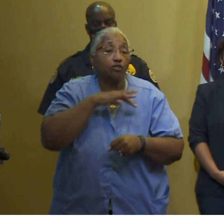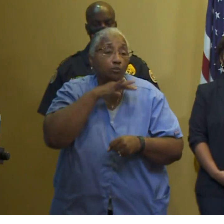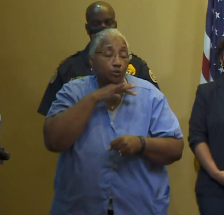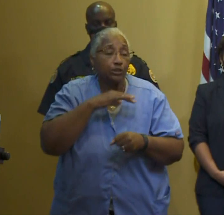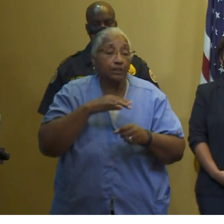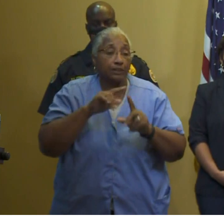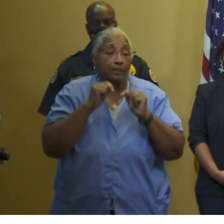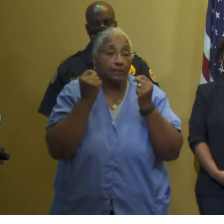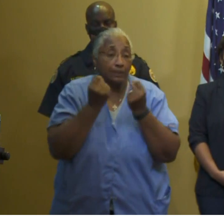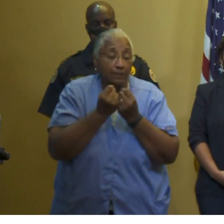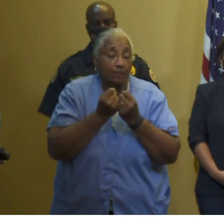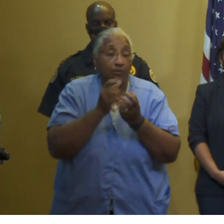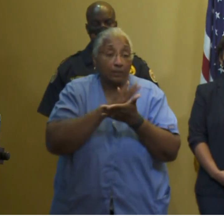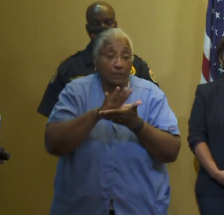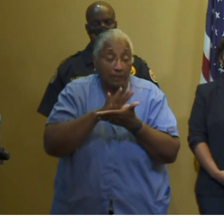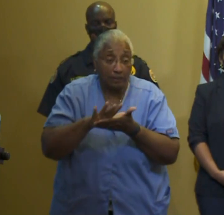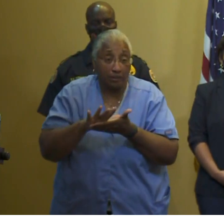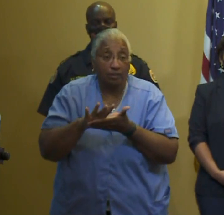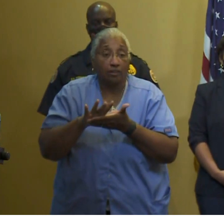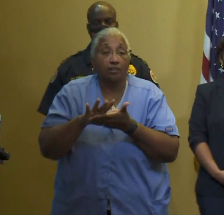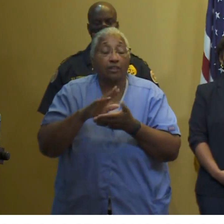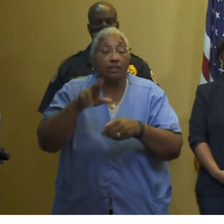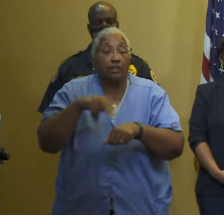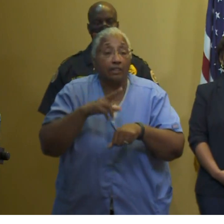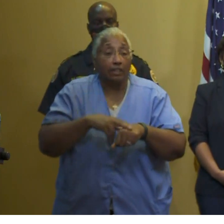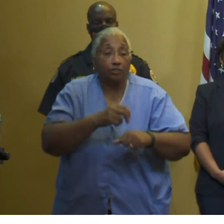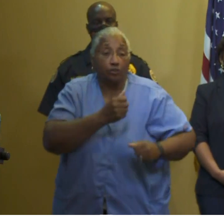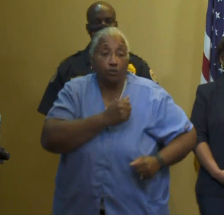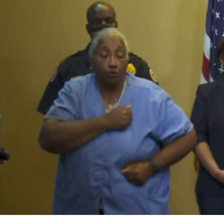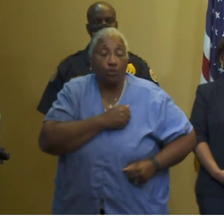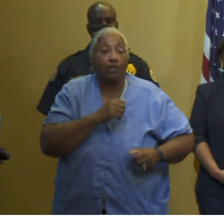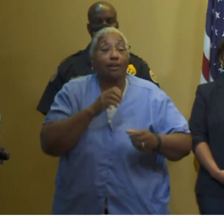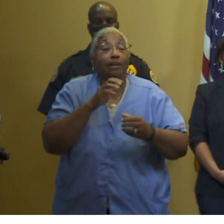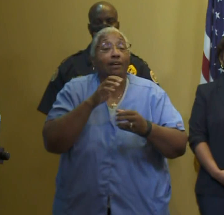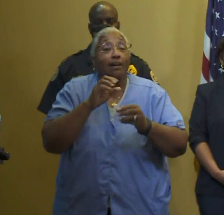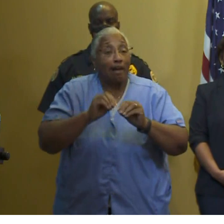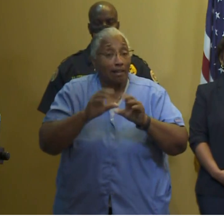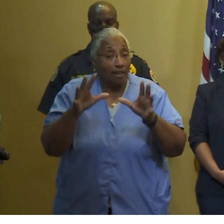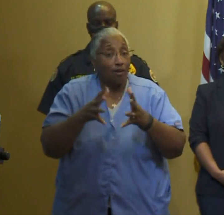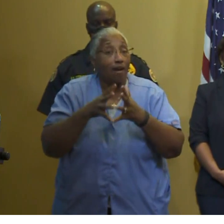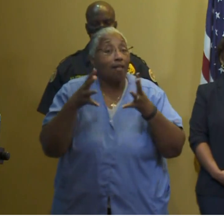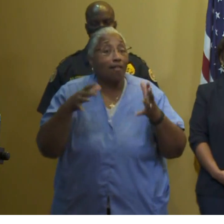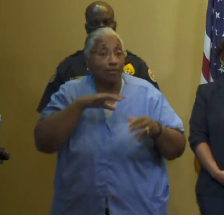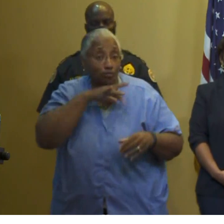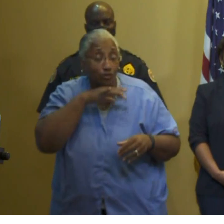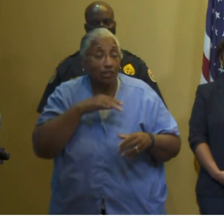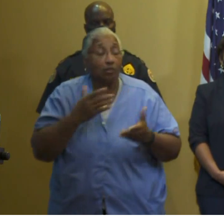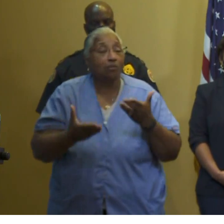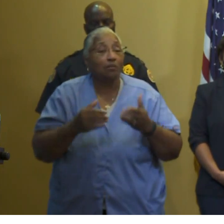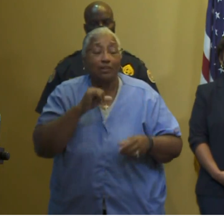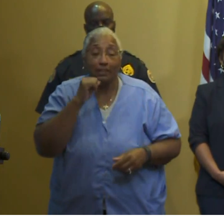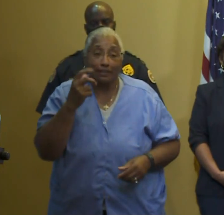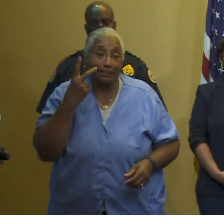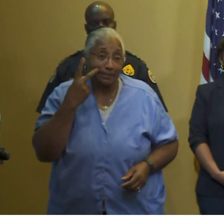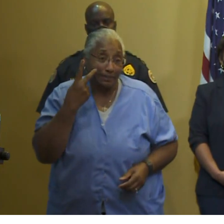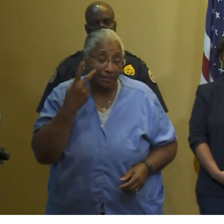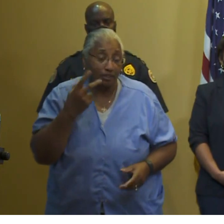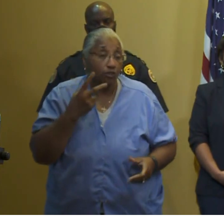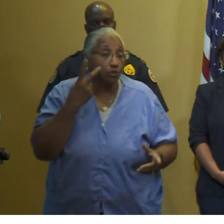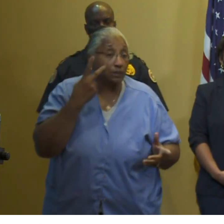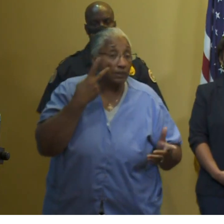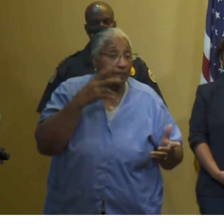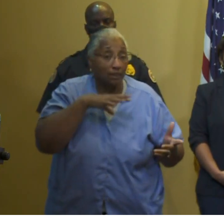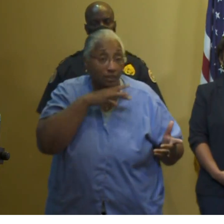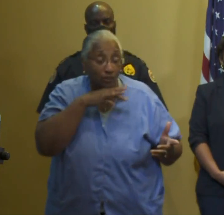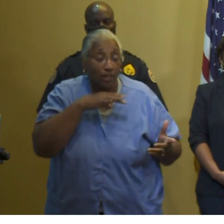parkways, sanitation, the National Guard have cleared a substantial amount of debris. So you may not see the debris, like you see the debris is